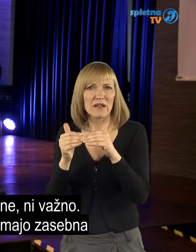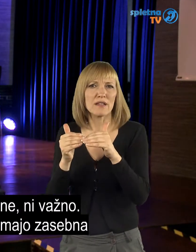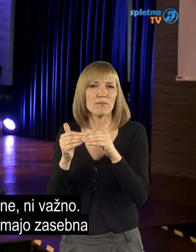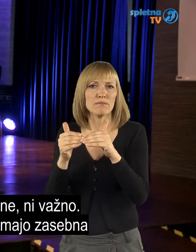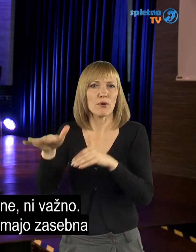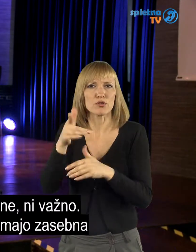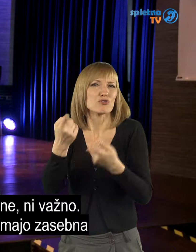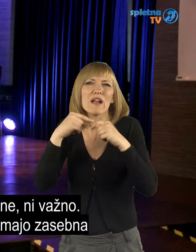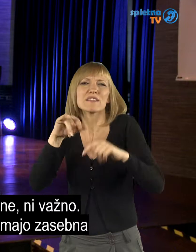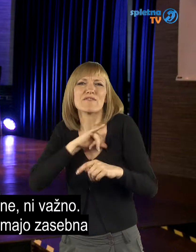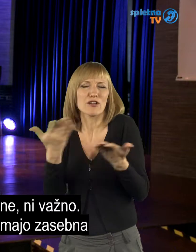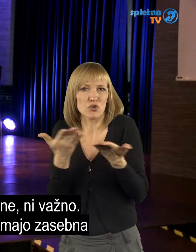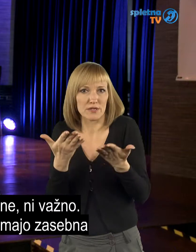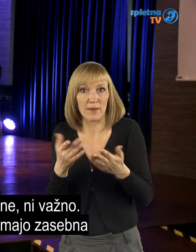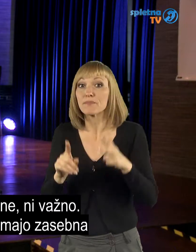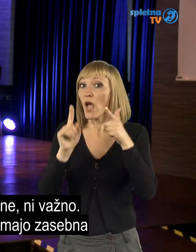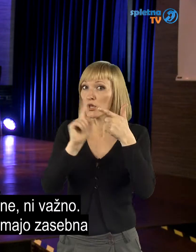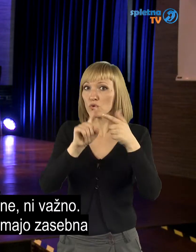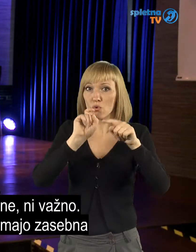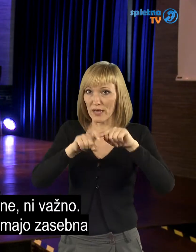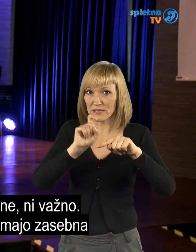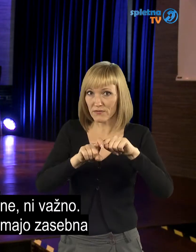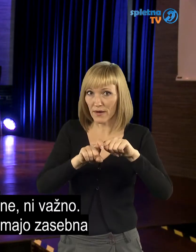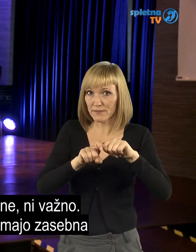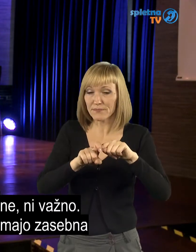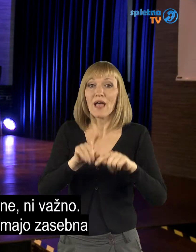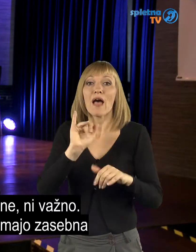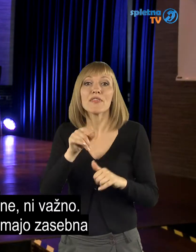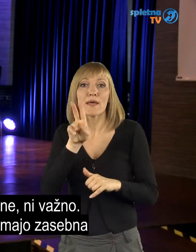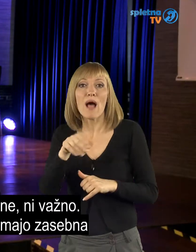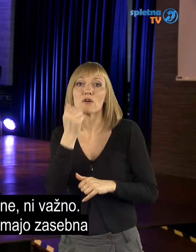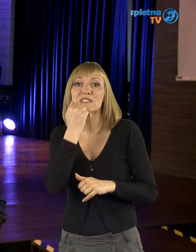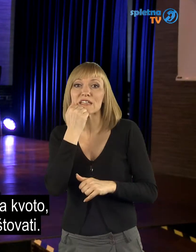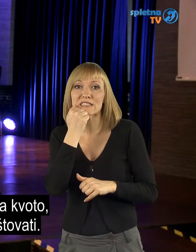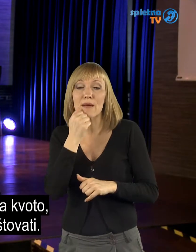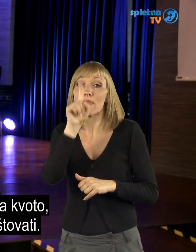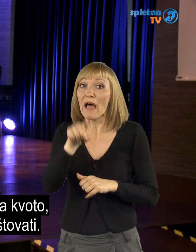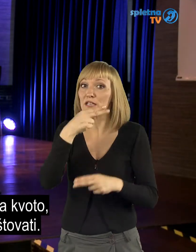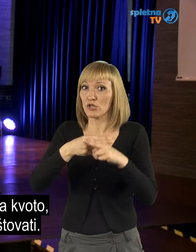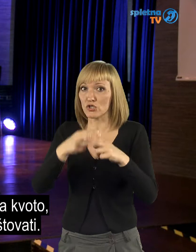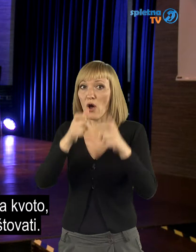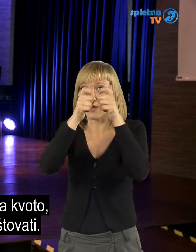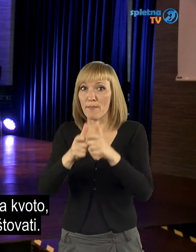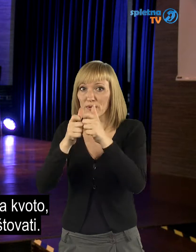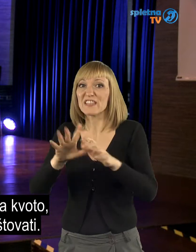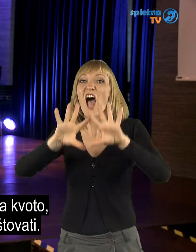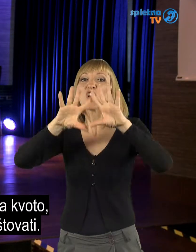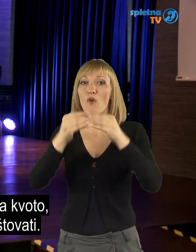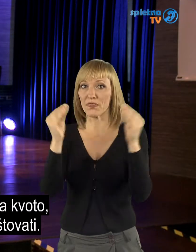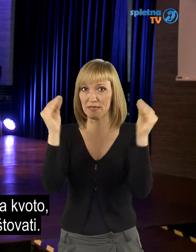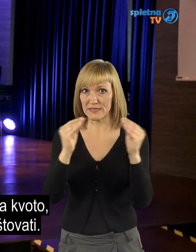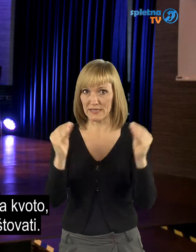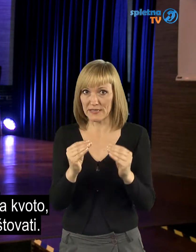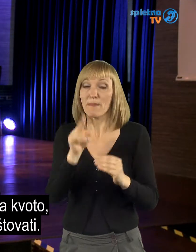whatever kind. And the second thing is that private and public companies, they have